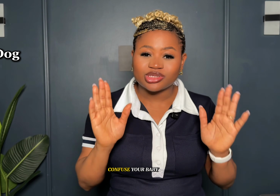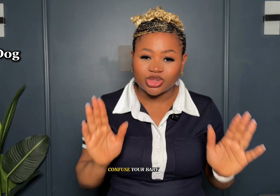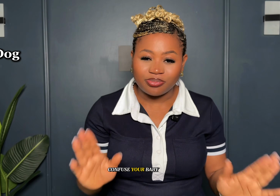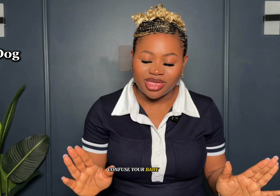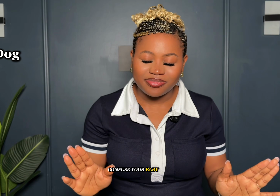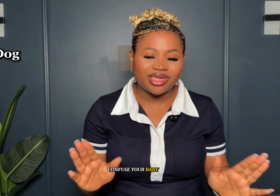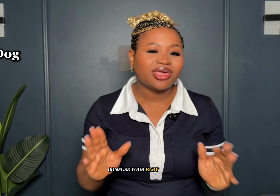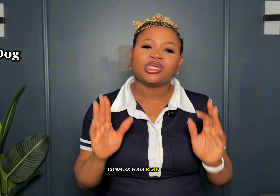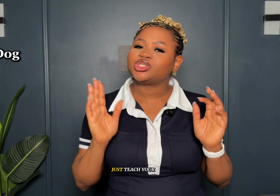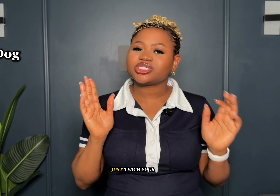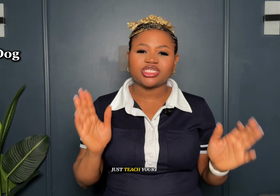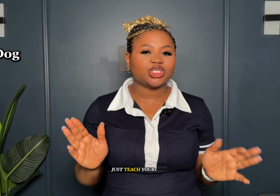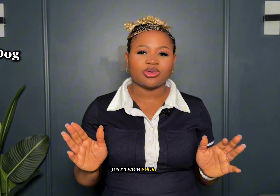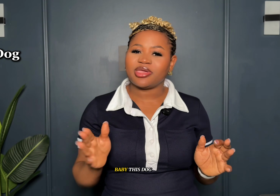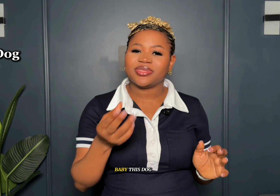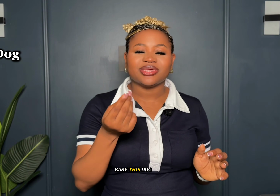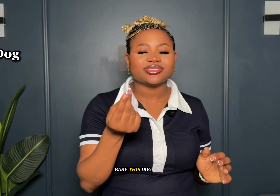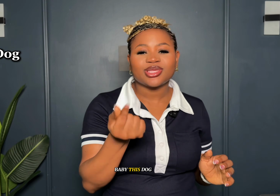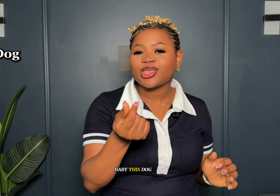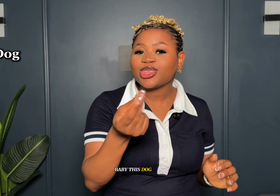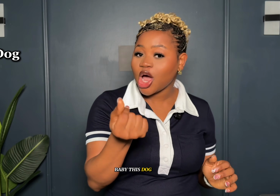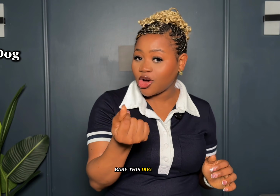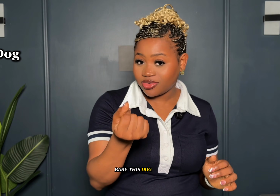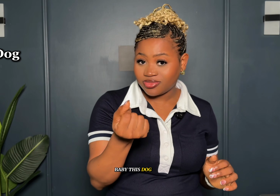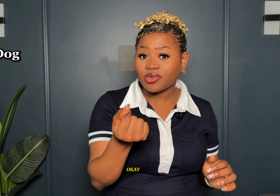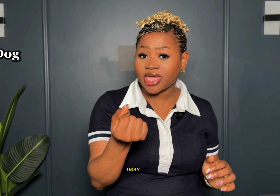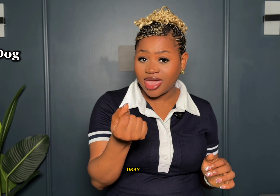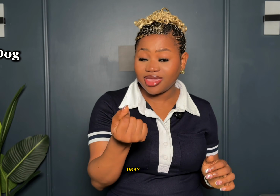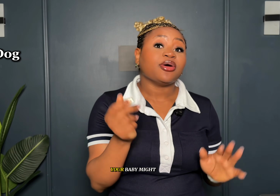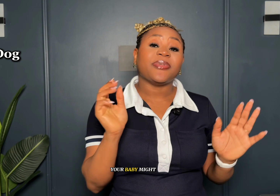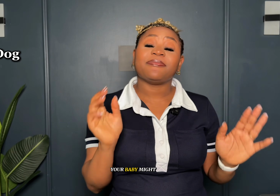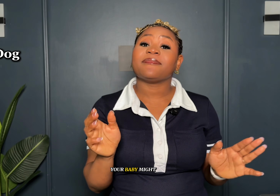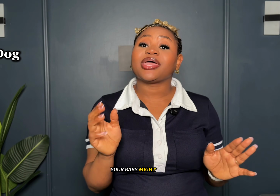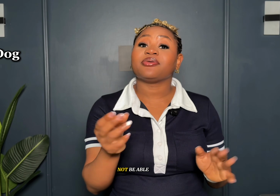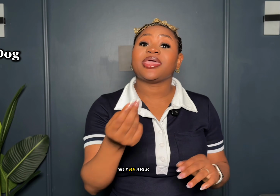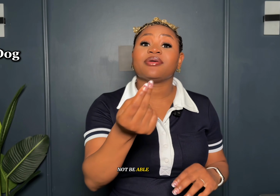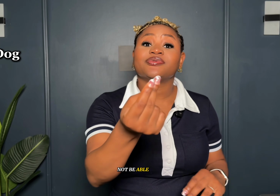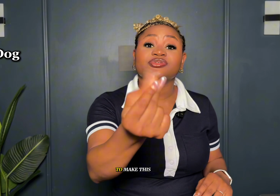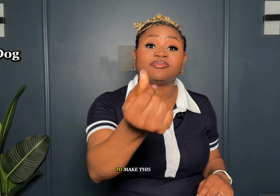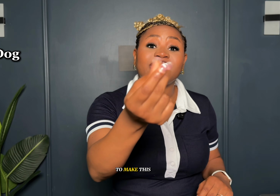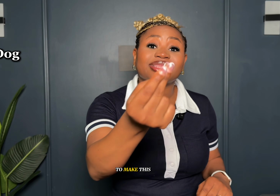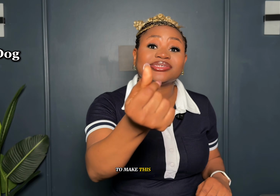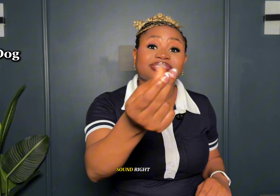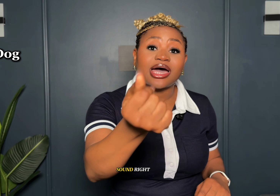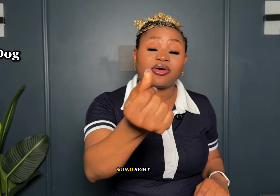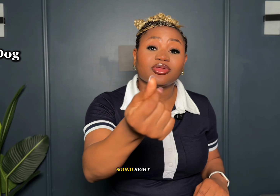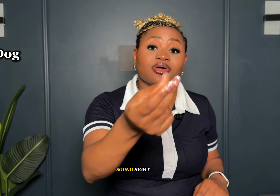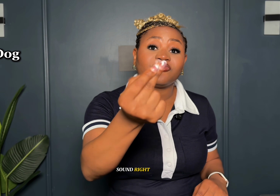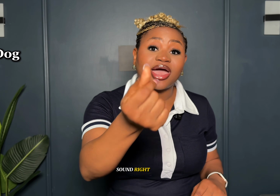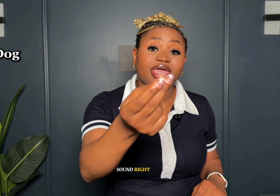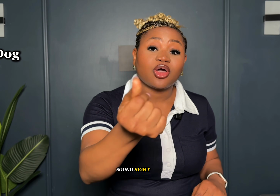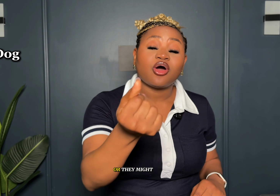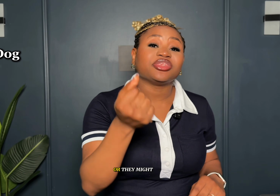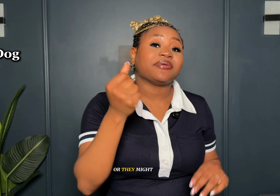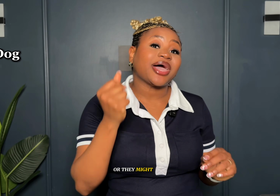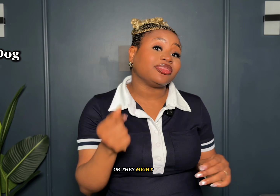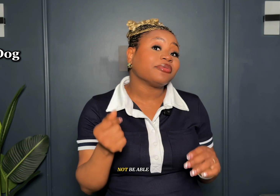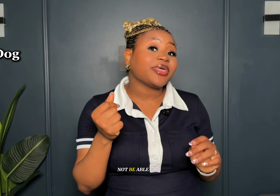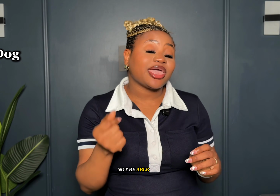your baby, just teach your baby this. Dog. Okay? Your baby might not be able to make this sound, right? Or they might not be able